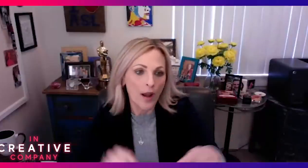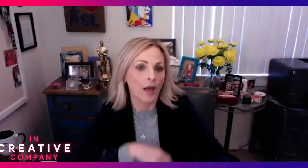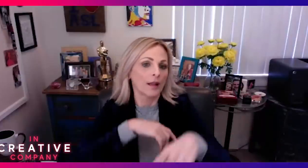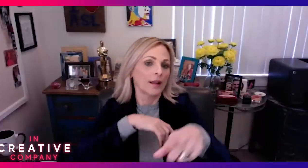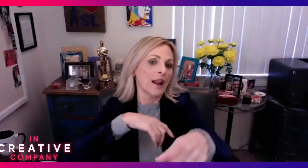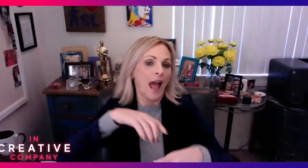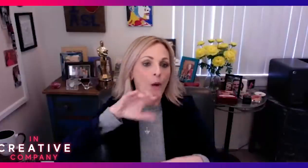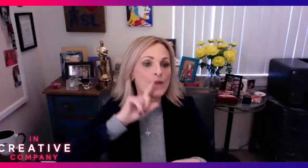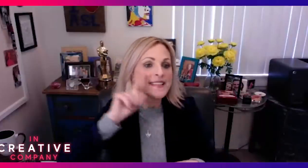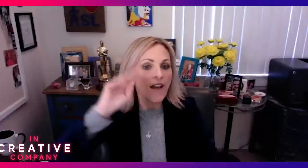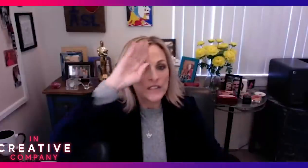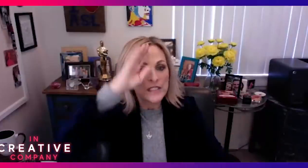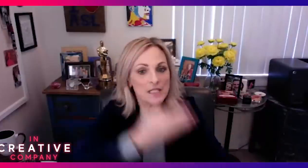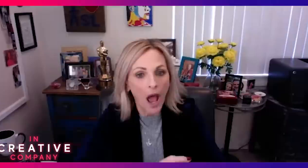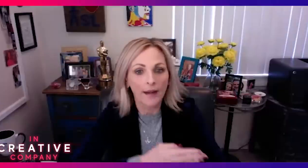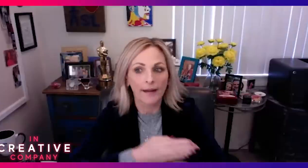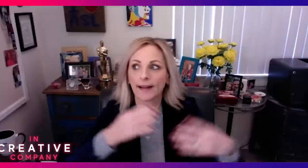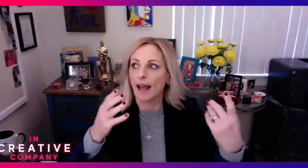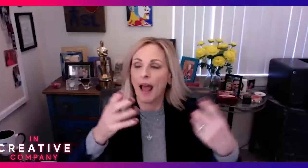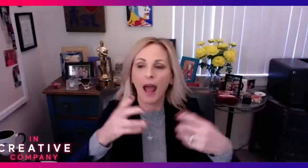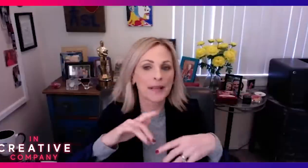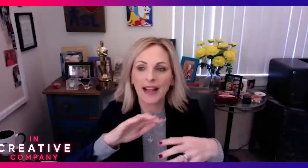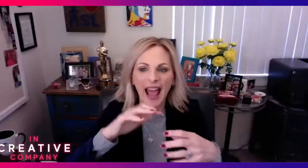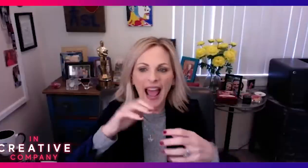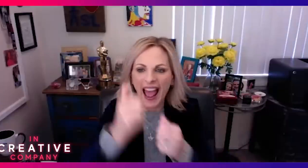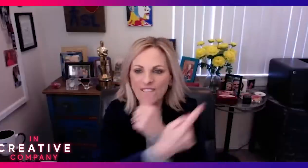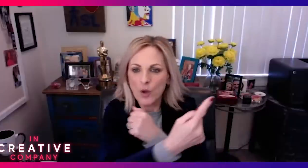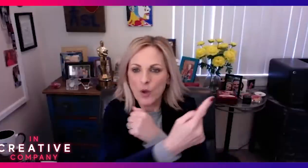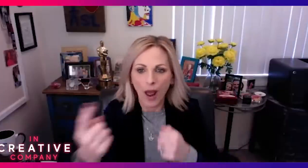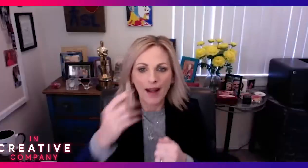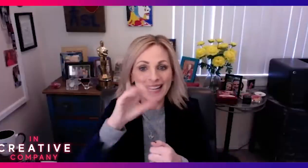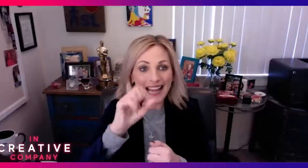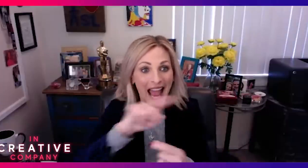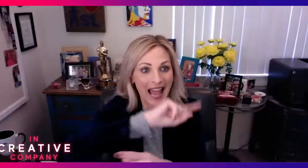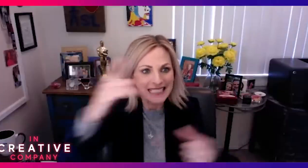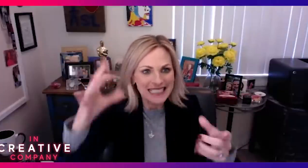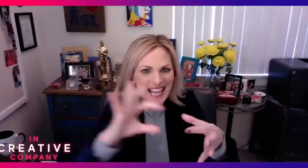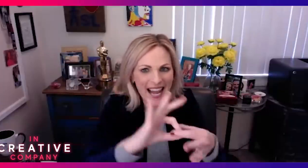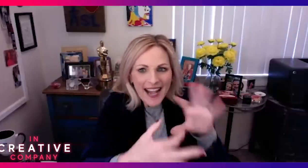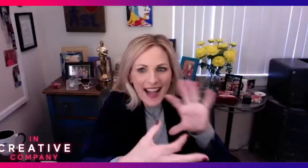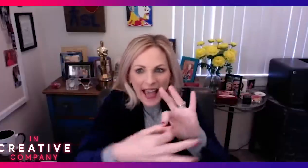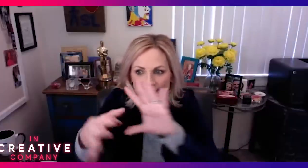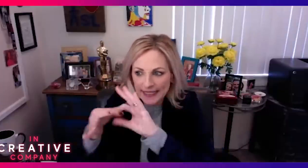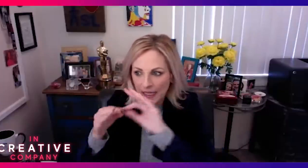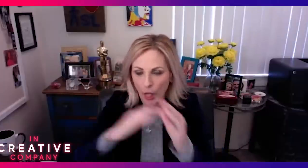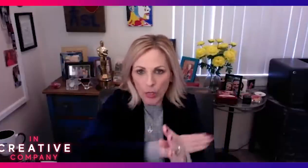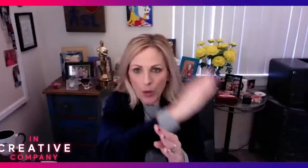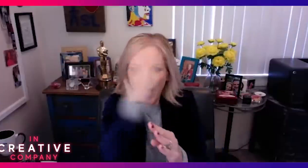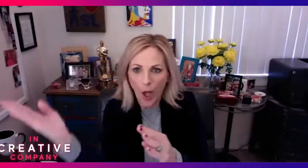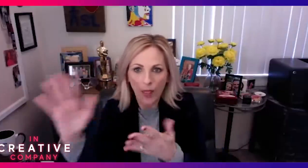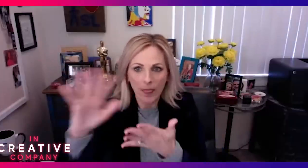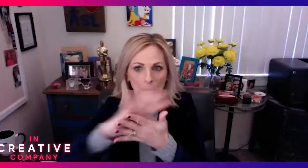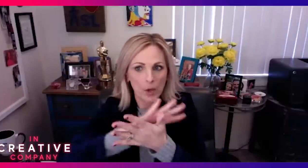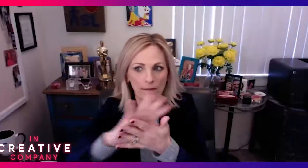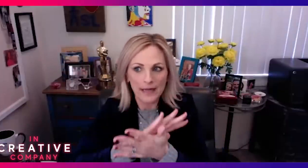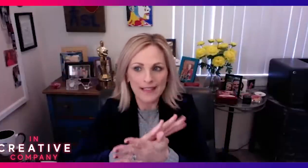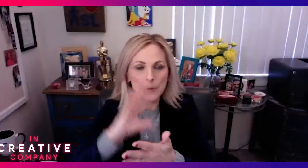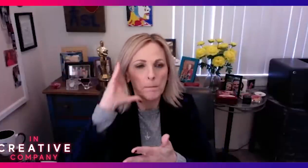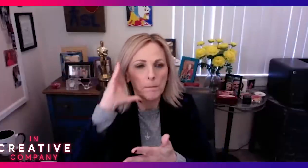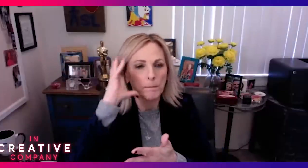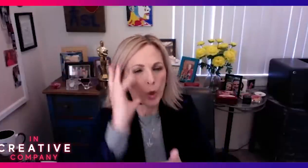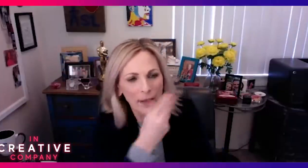of CODAs and interpreting and having a deaf son, and every level in this film was